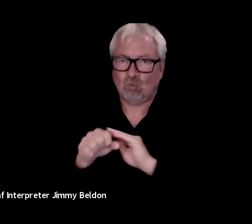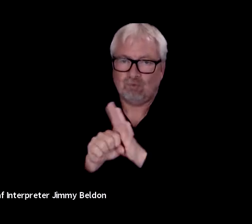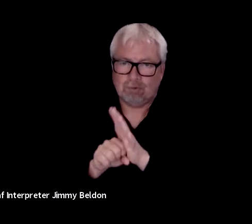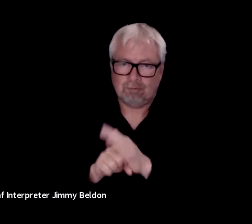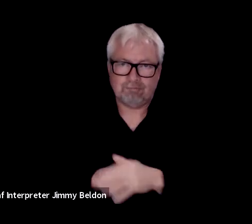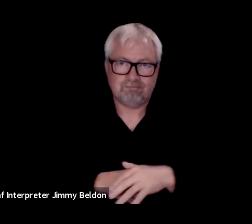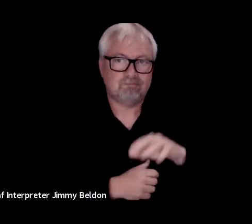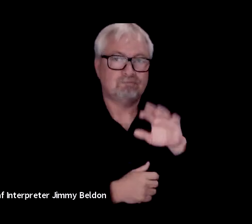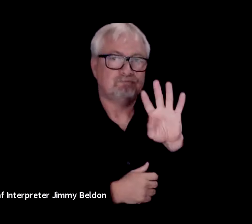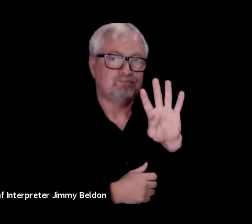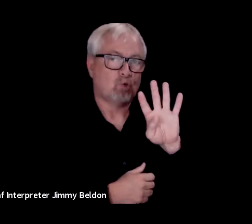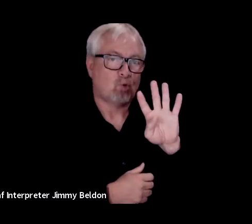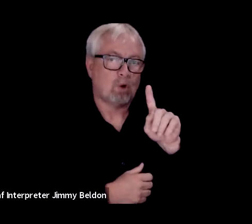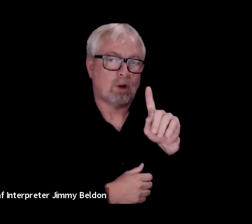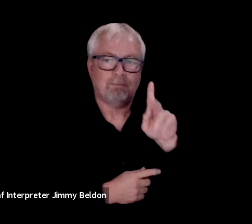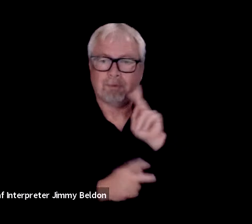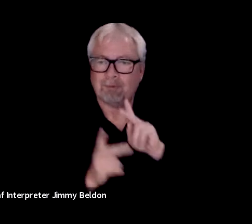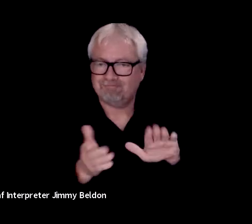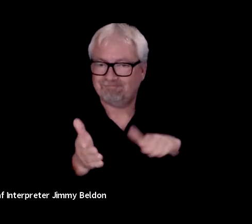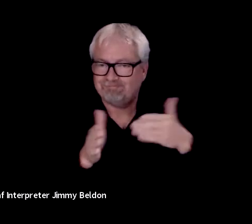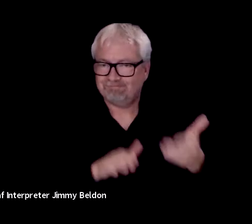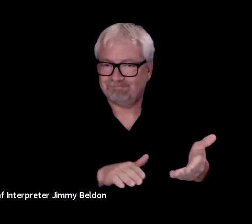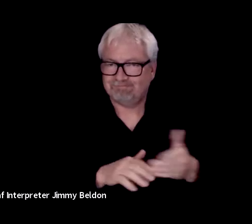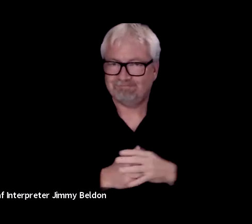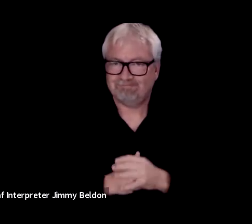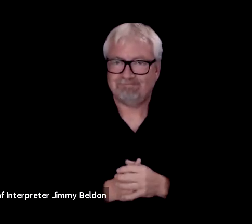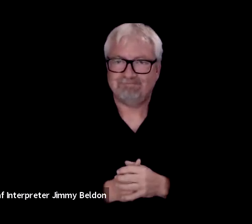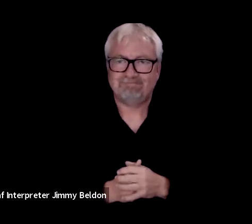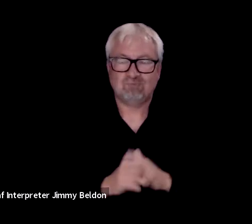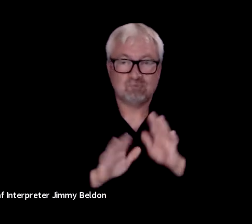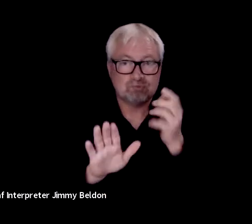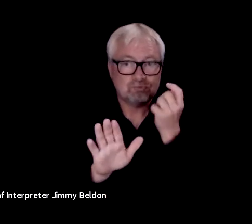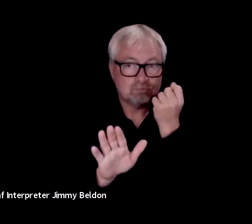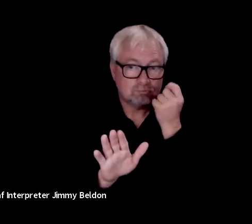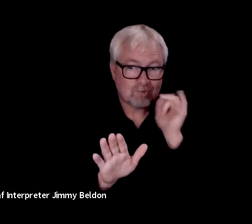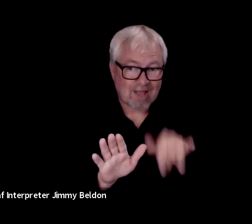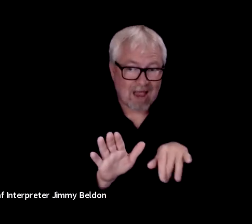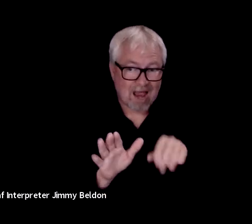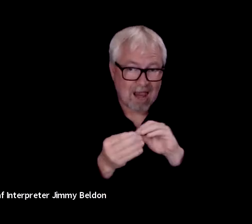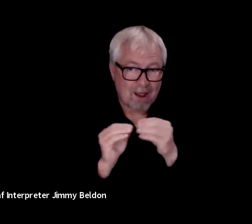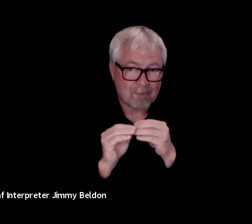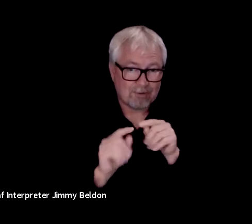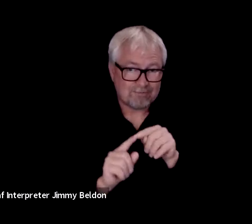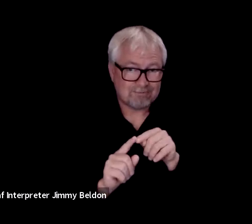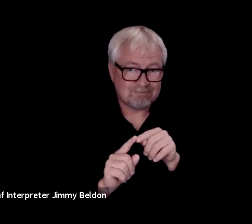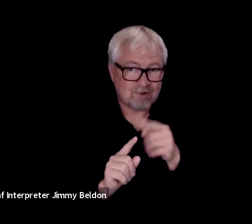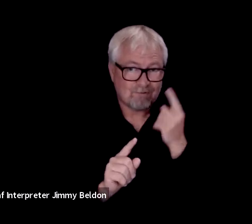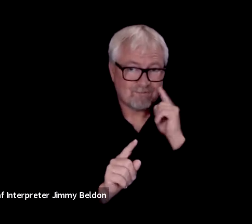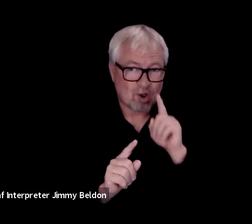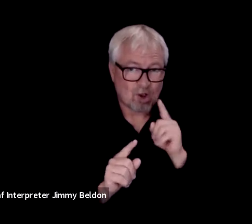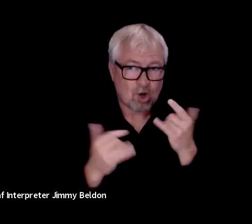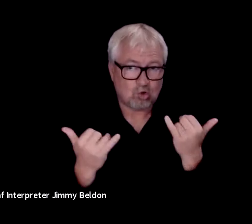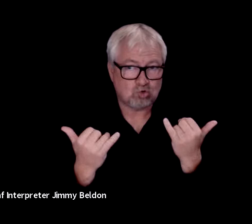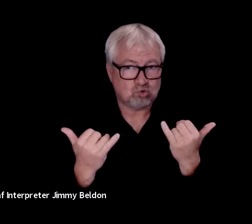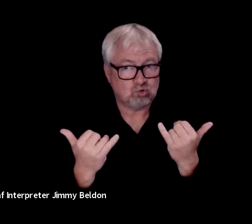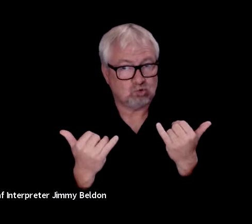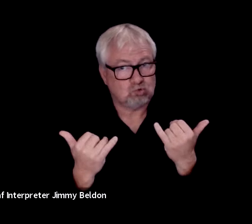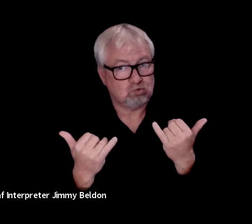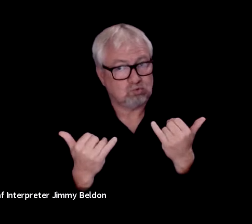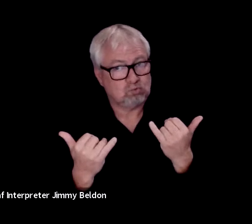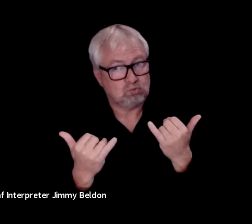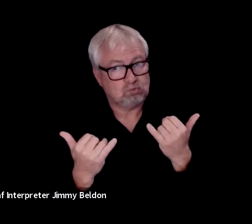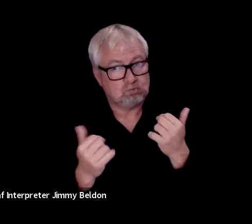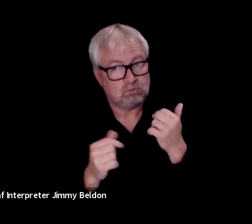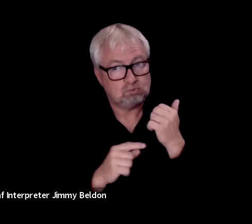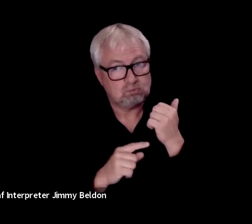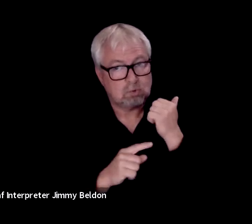these totals reflect not only the normal daily figures, but also the results of a rather lengthy data review process that I'll describe